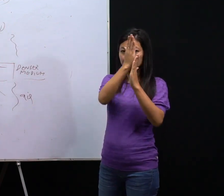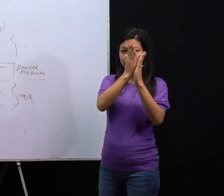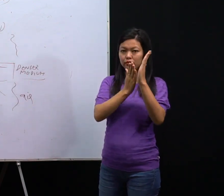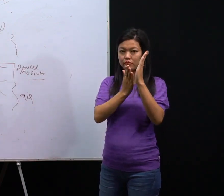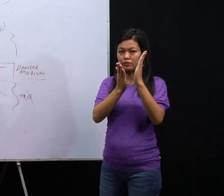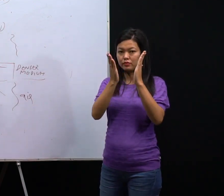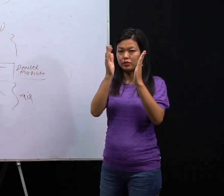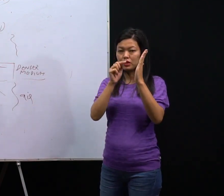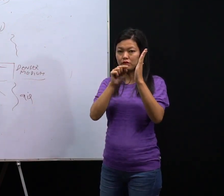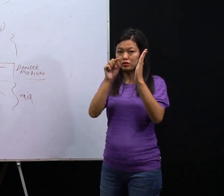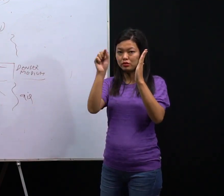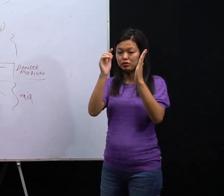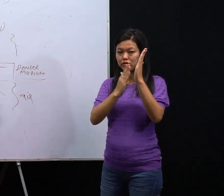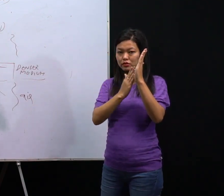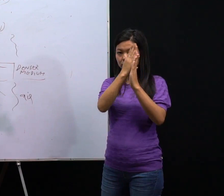case,